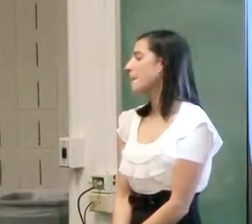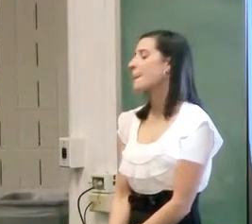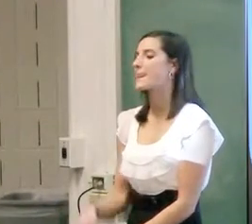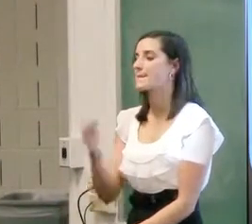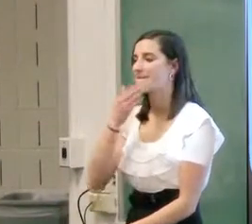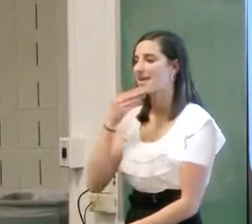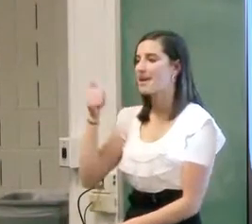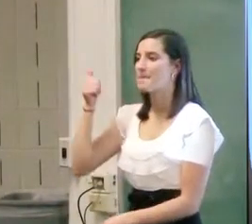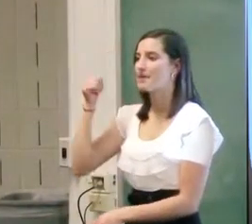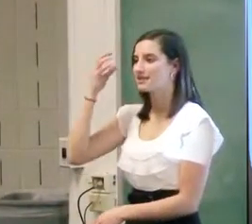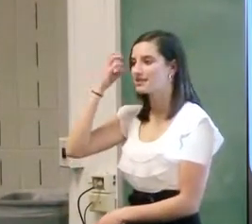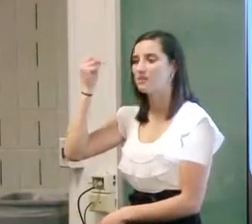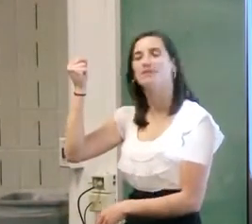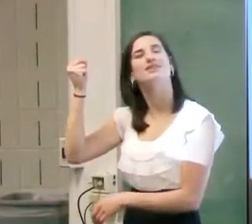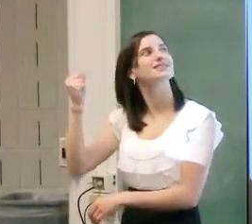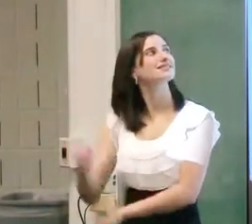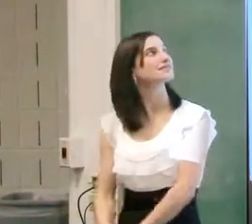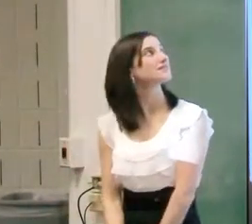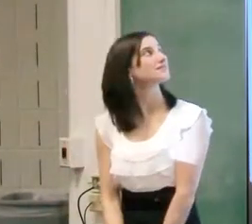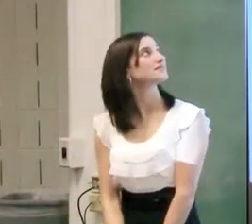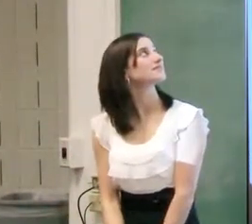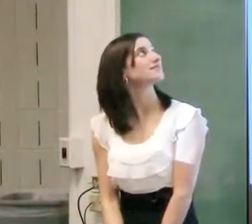My best memories.